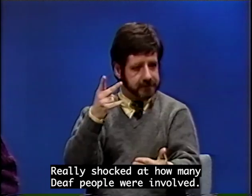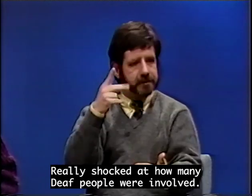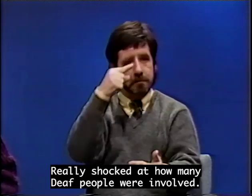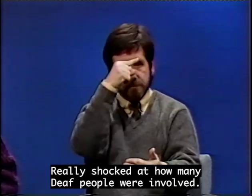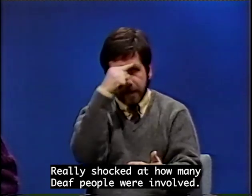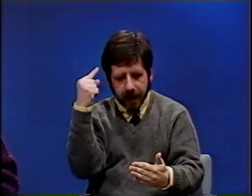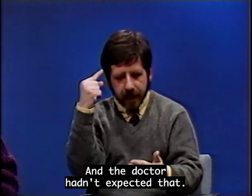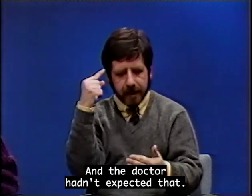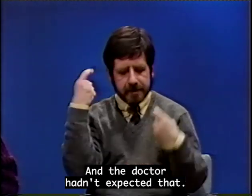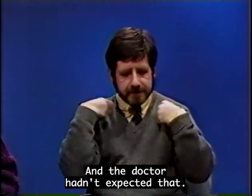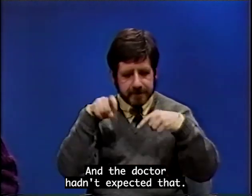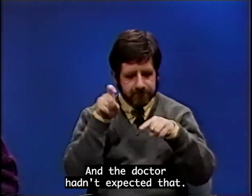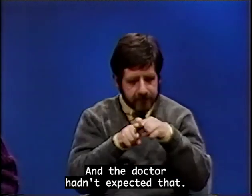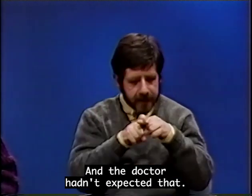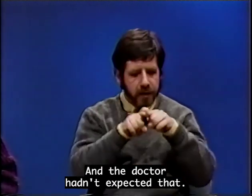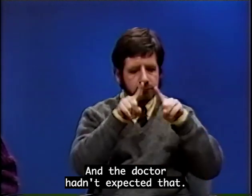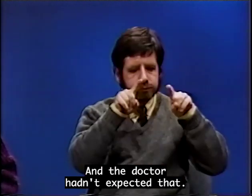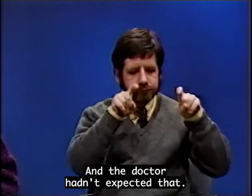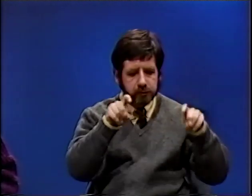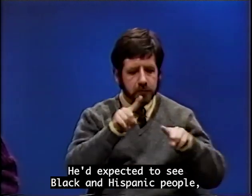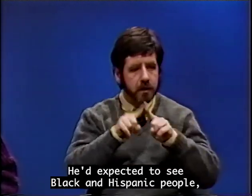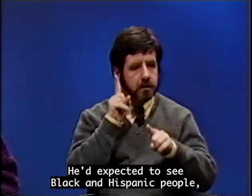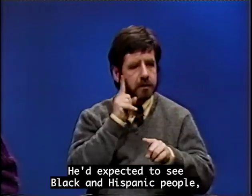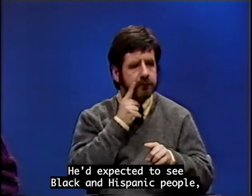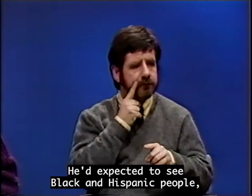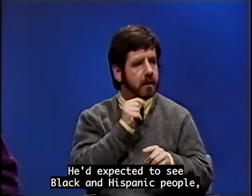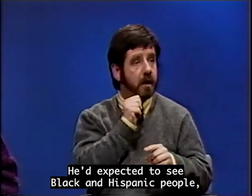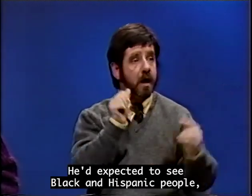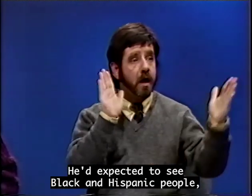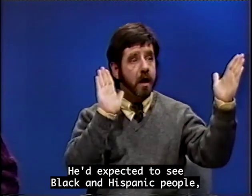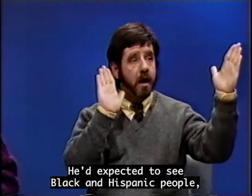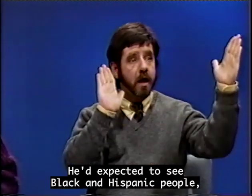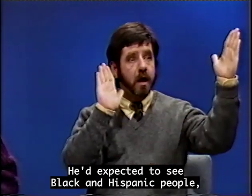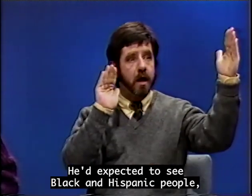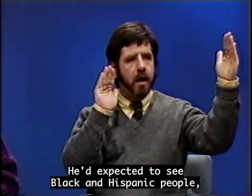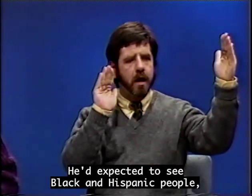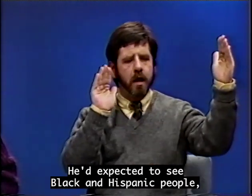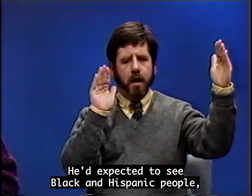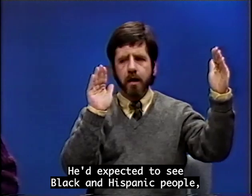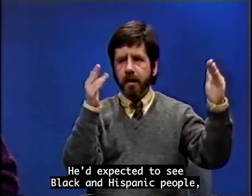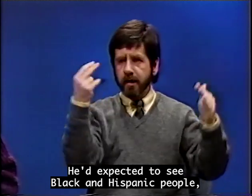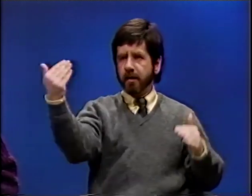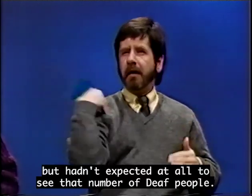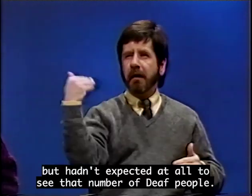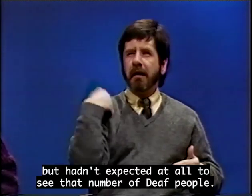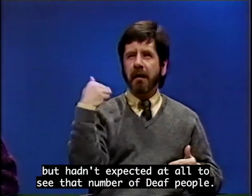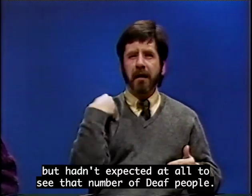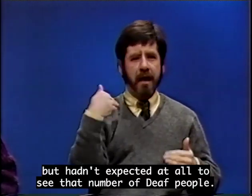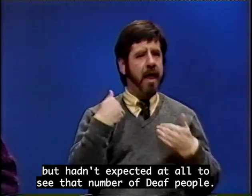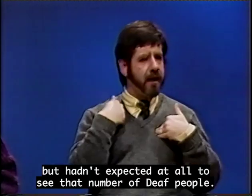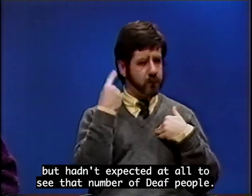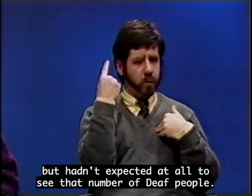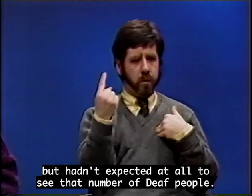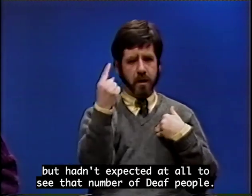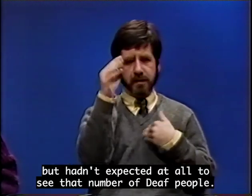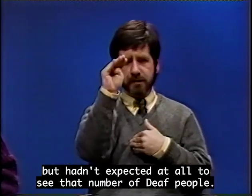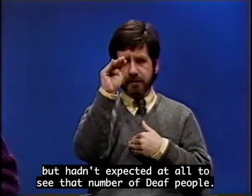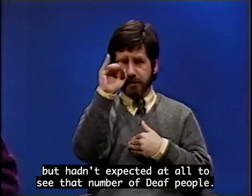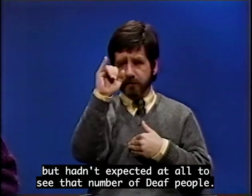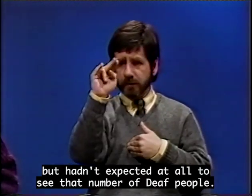were involved. And the doctor hadn't expected that. He'd expected to see Black and Hispanic people, but hadn't expected at all to see that number of